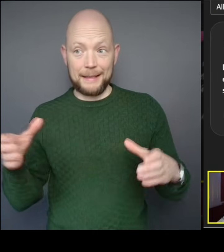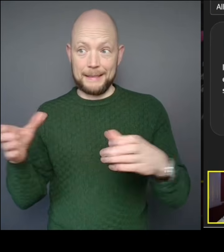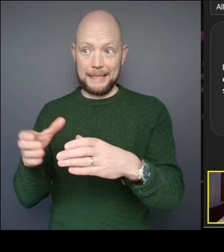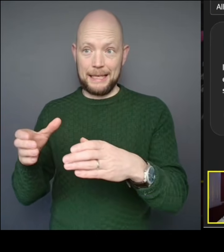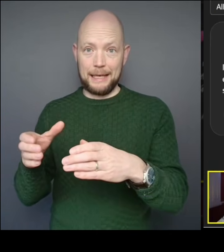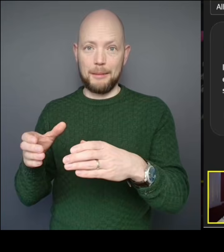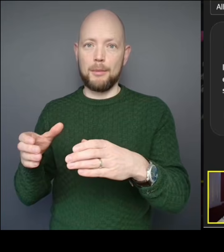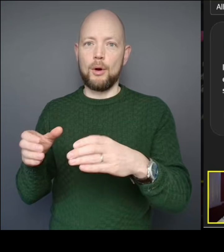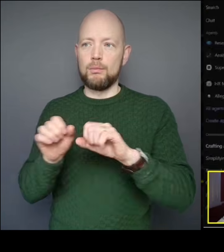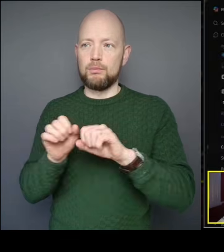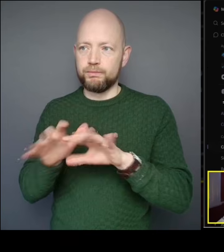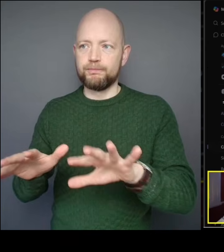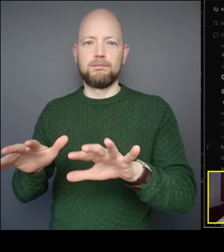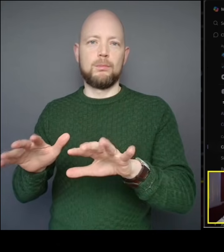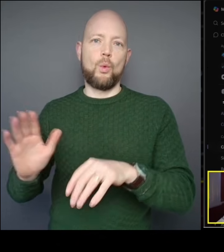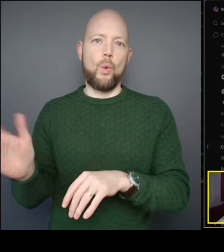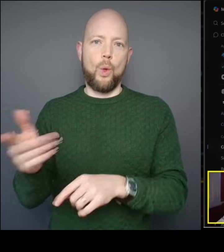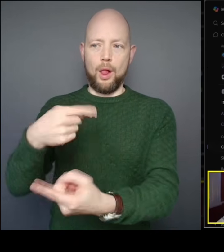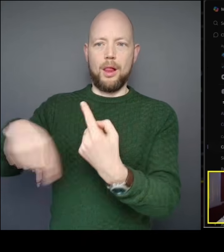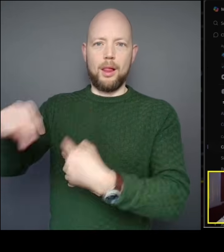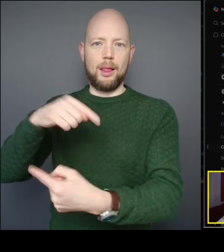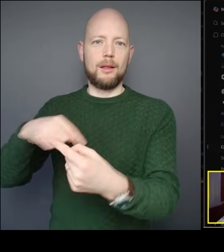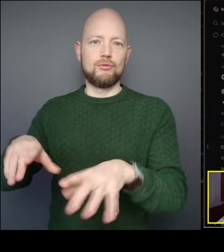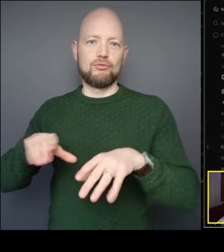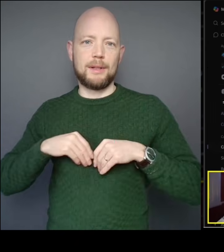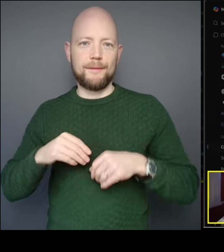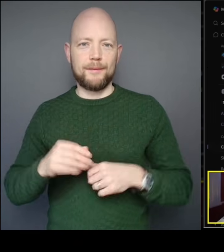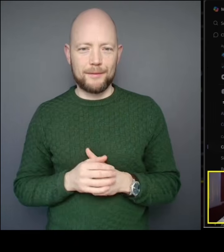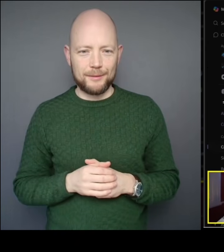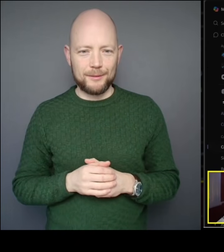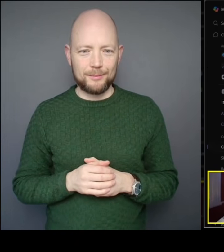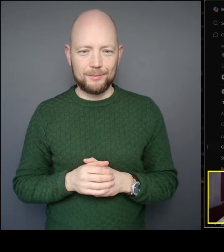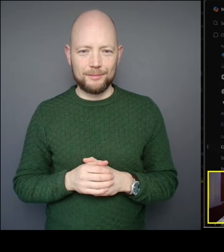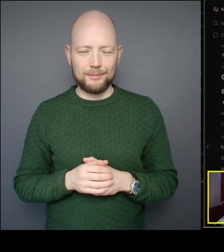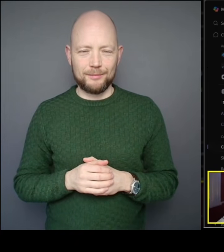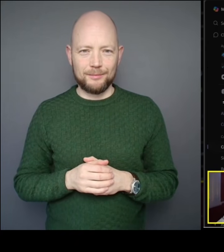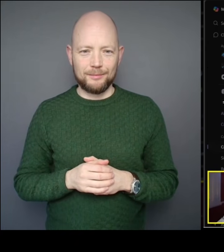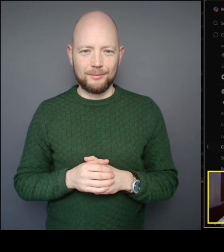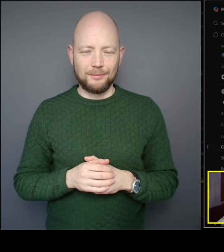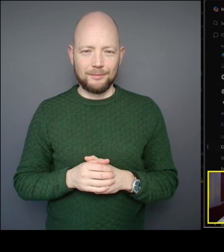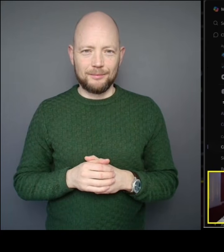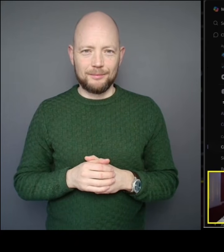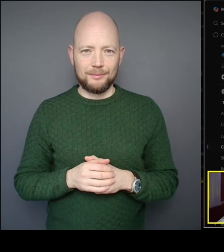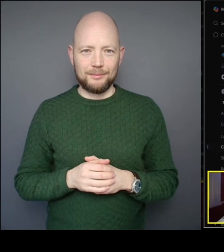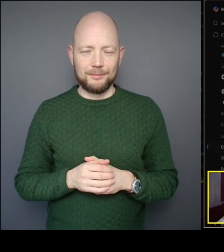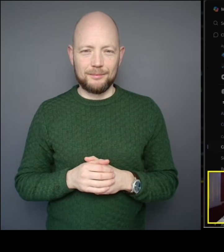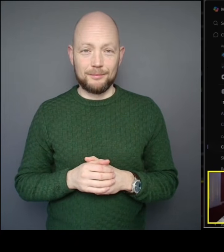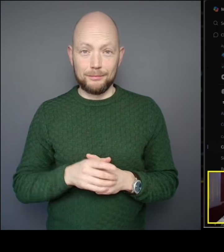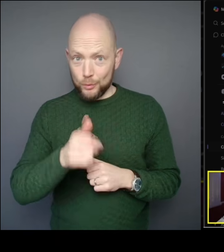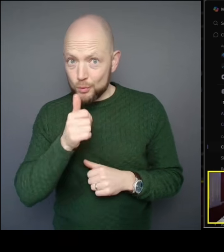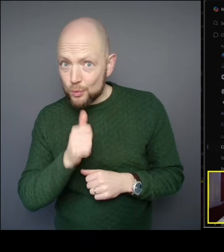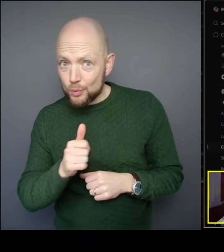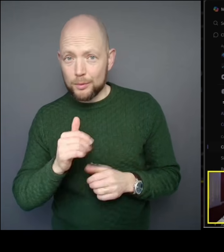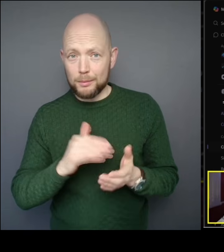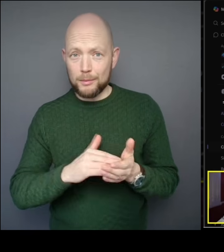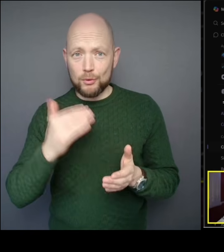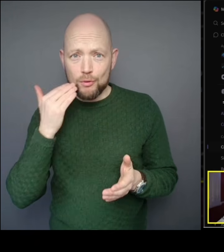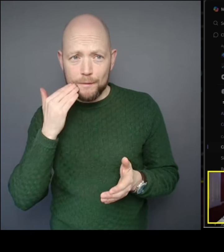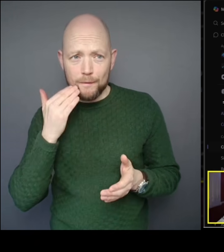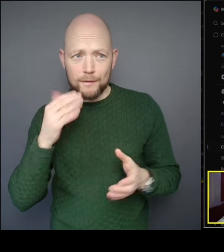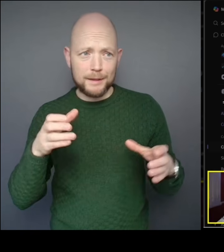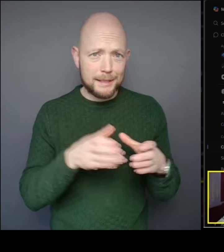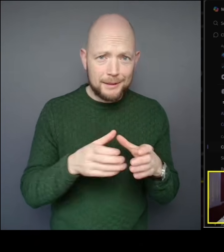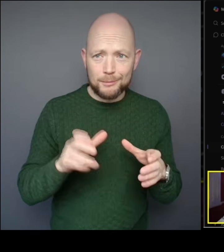share it to a team right here. So these are actually teams that are Microsoft Teams and the channels